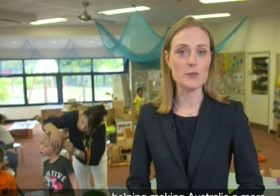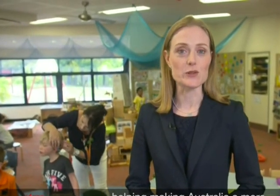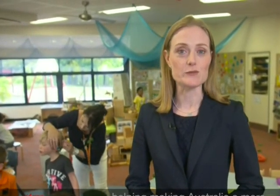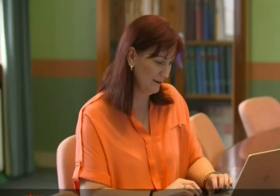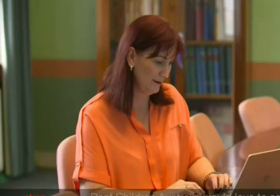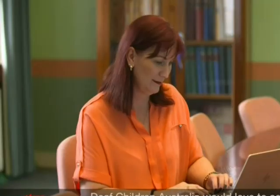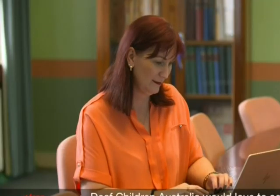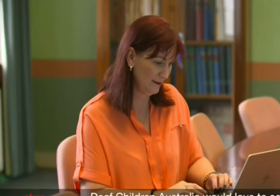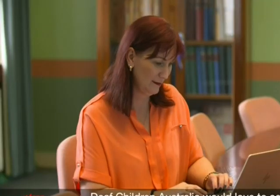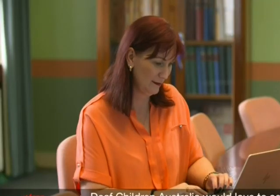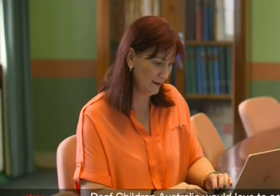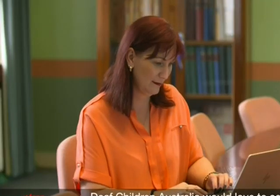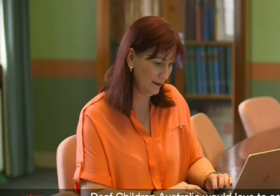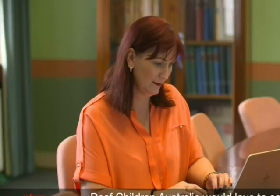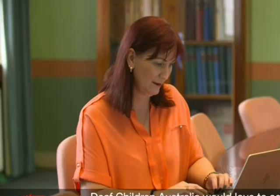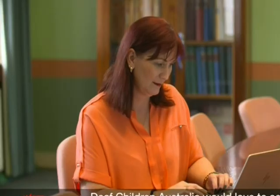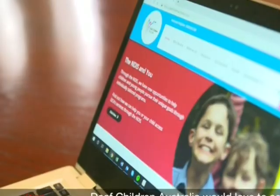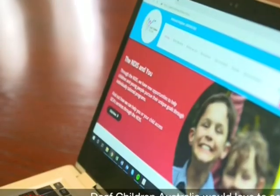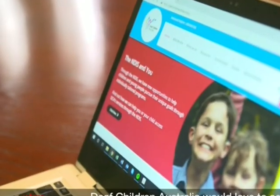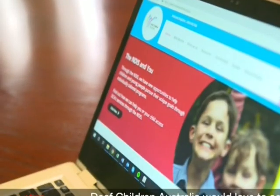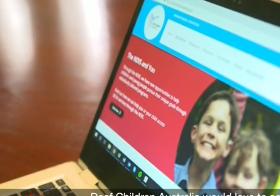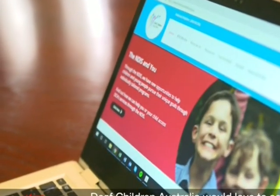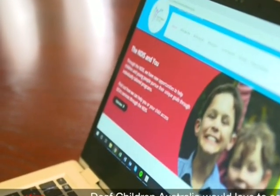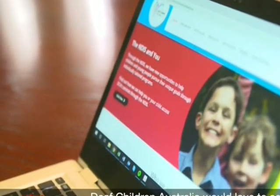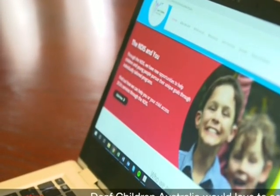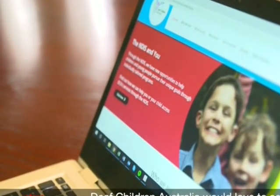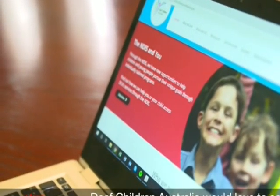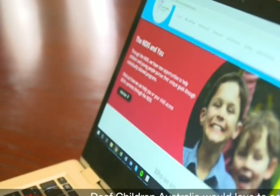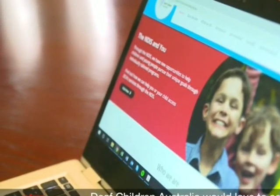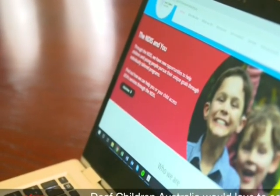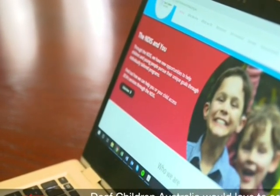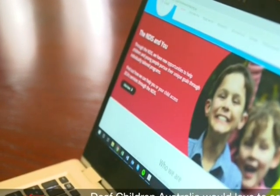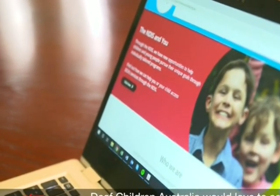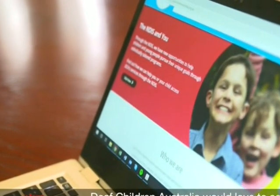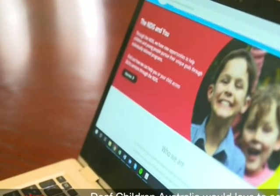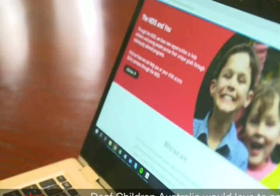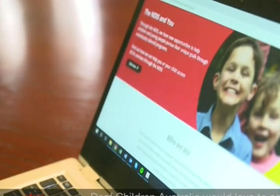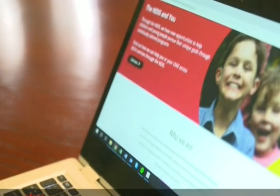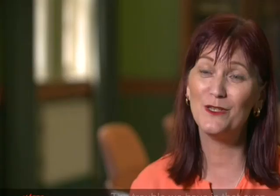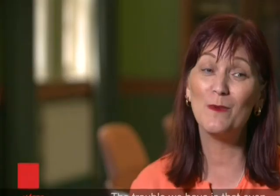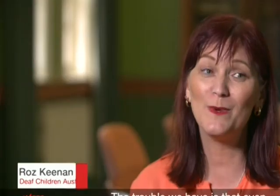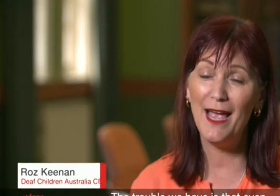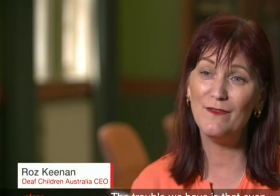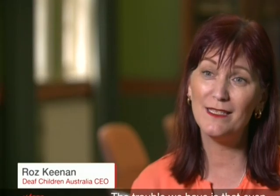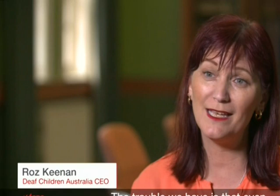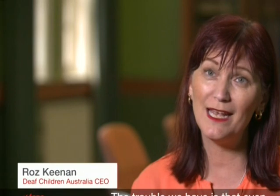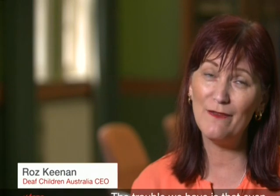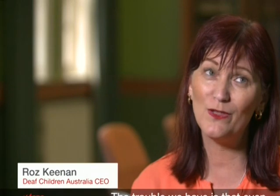people. Deaf Children Australia would love to see Auslan taught nationwide to 4-year-olds. The trouble we have is that even though we